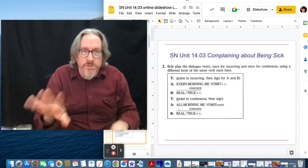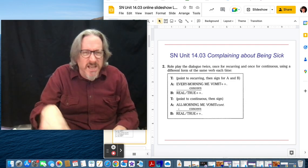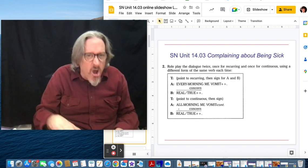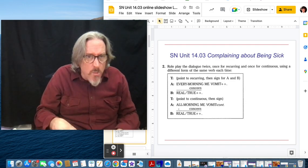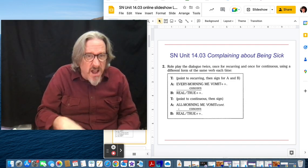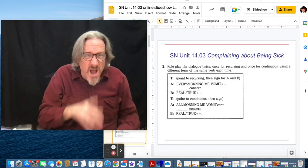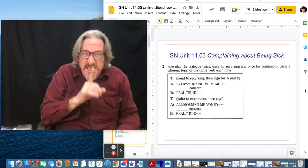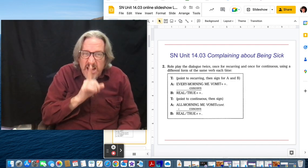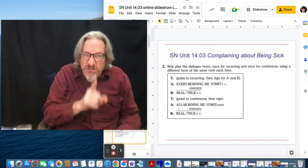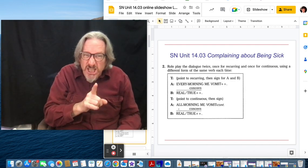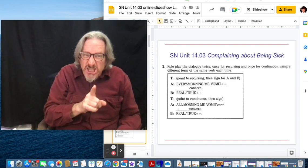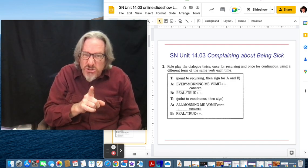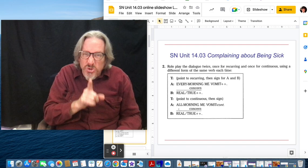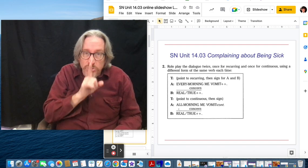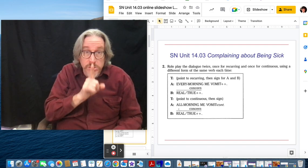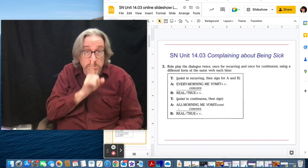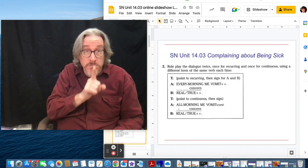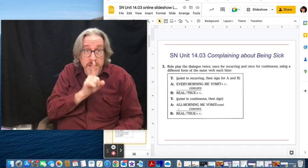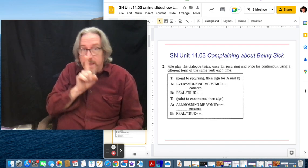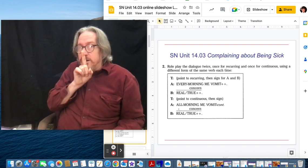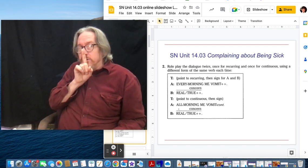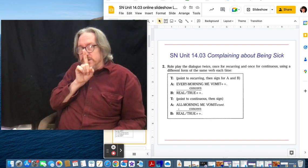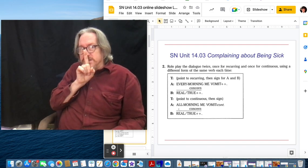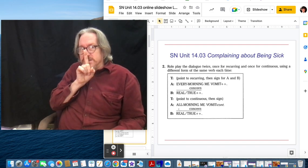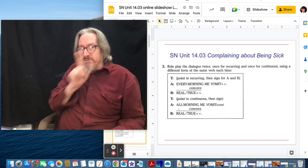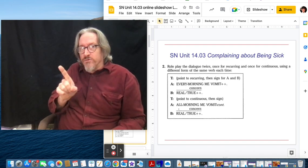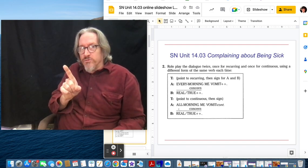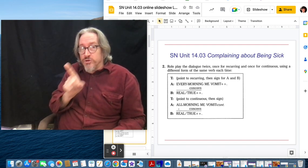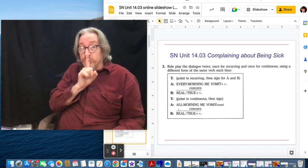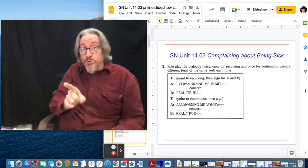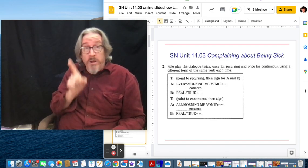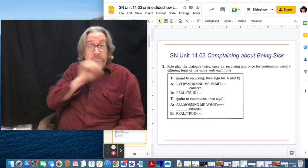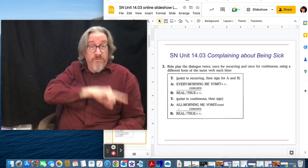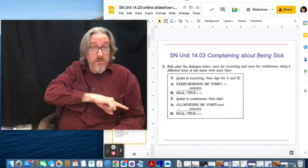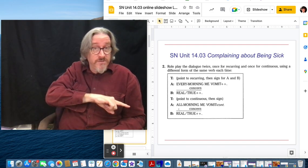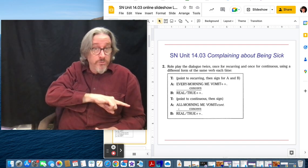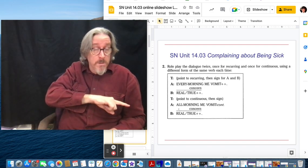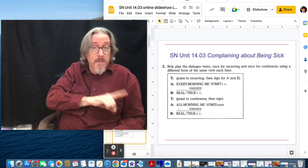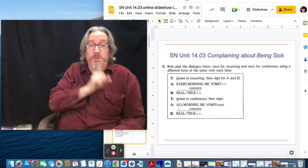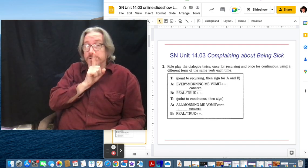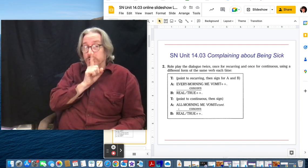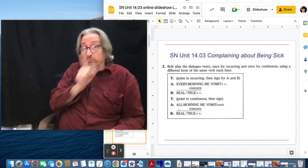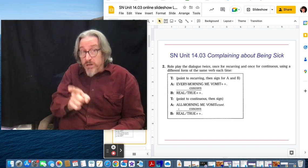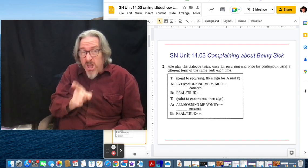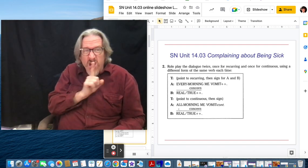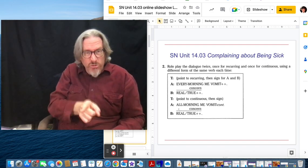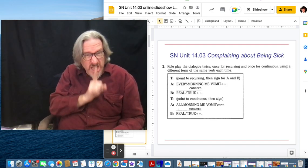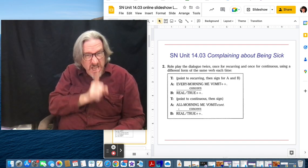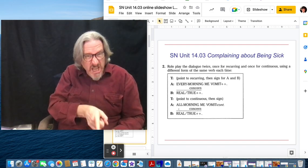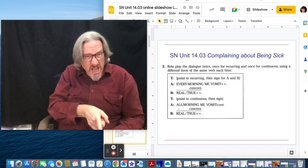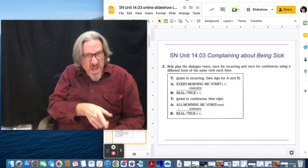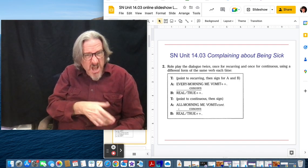if someone's like, oh my God, is that really true? And this is a sign for true and false, if you remember. So really?